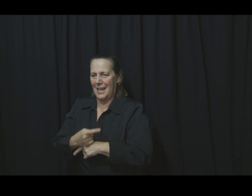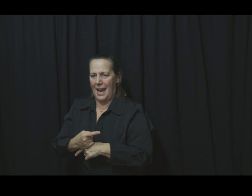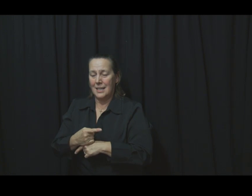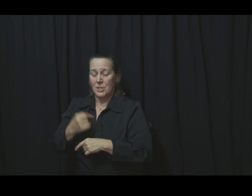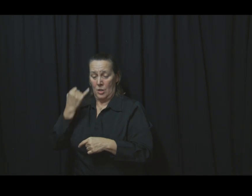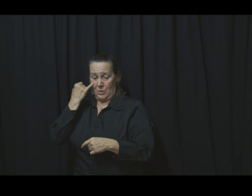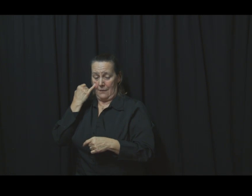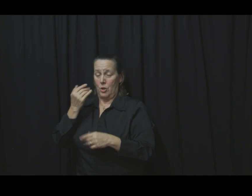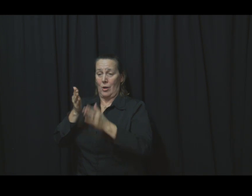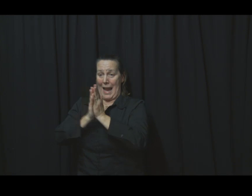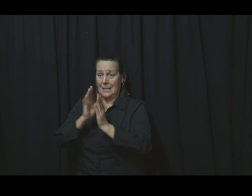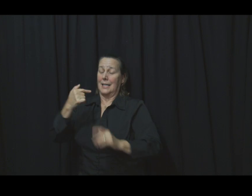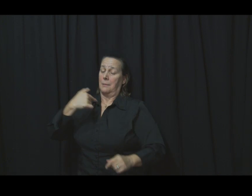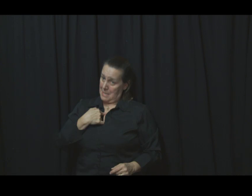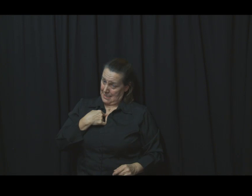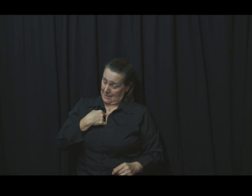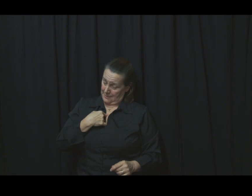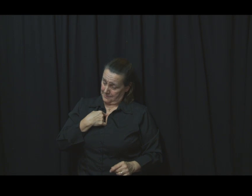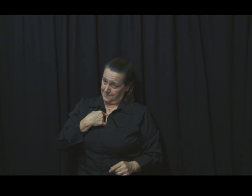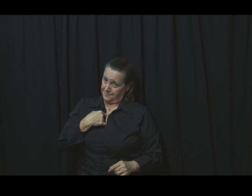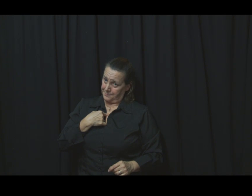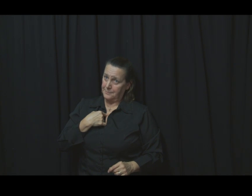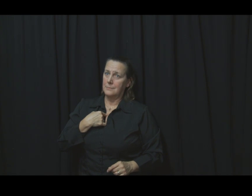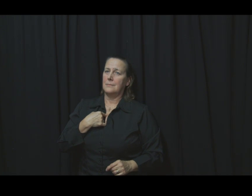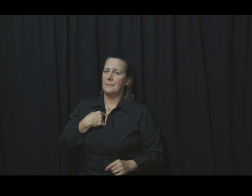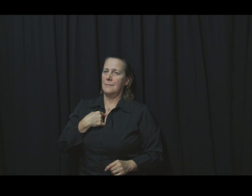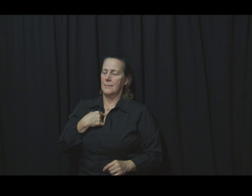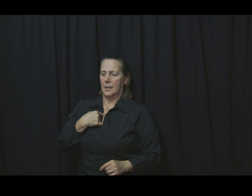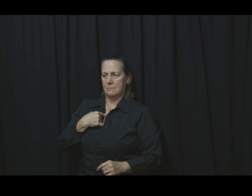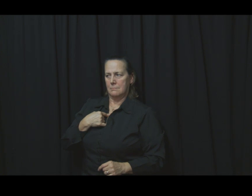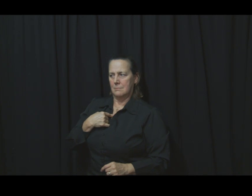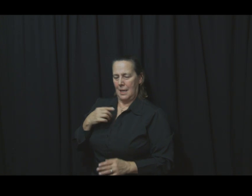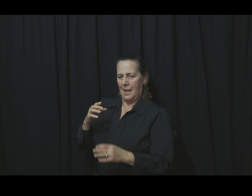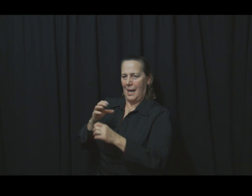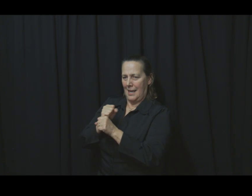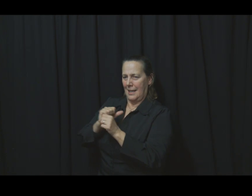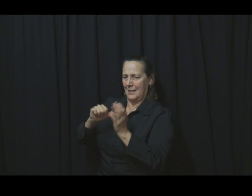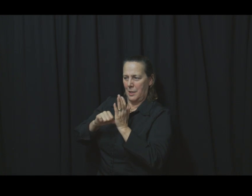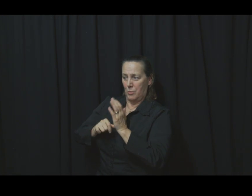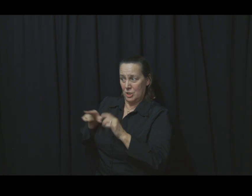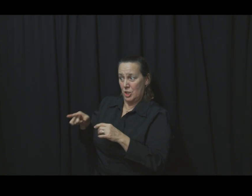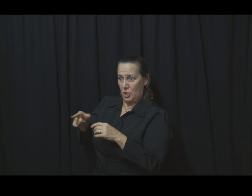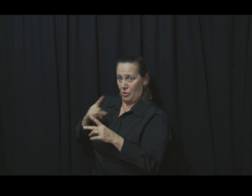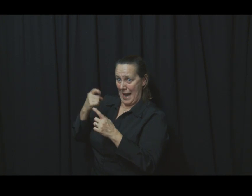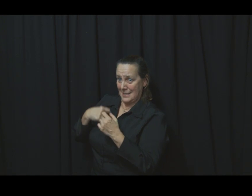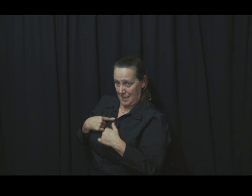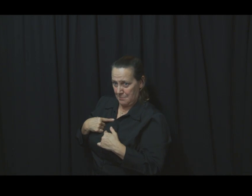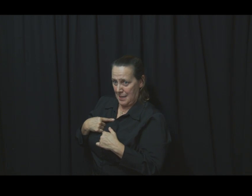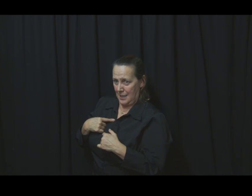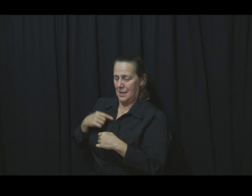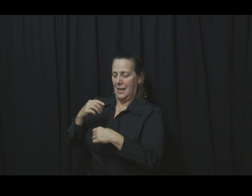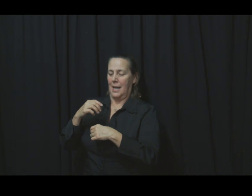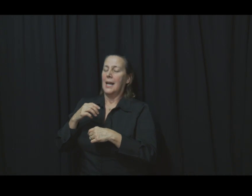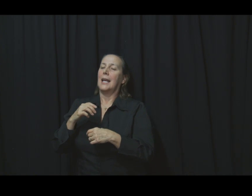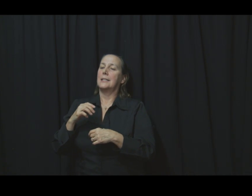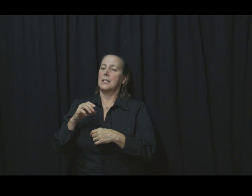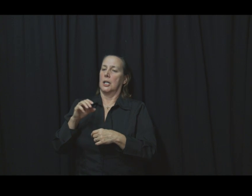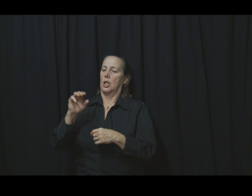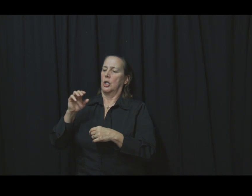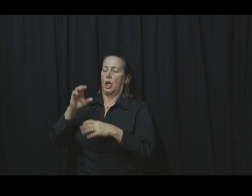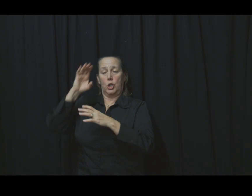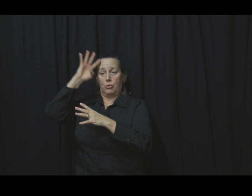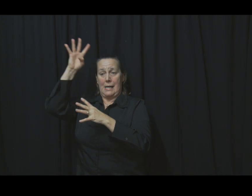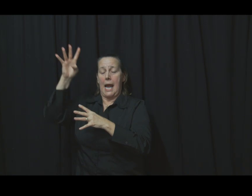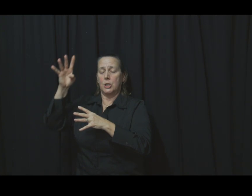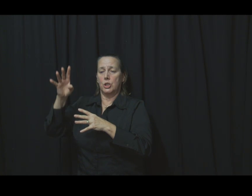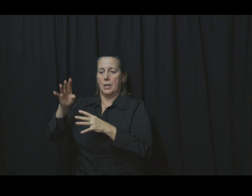asking me, and I got the impression you were, is Ken Ham's creation model viable?